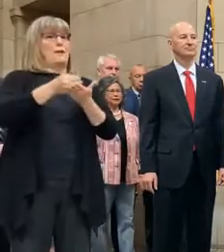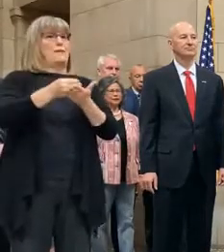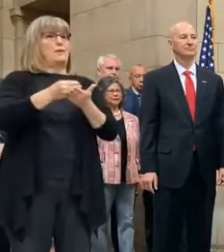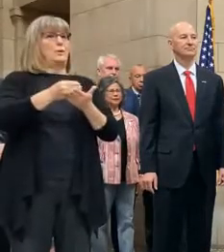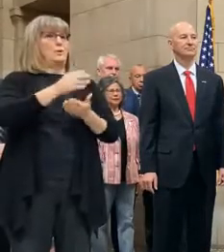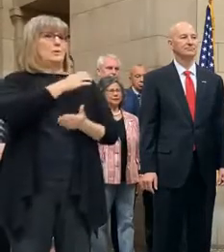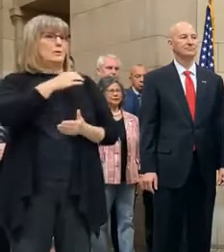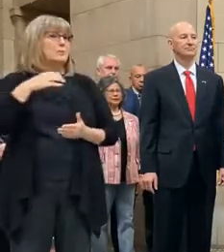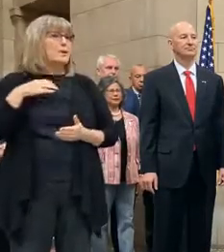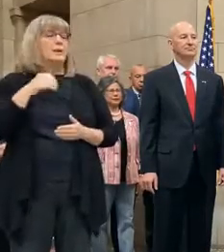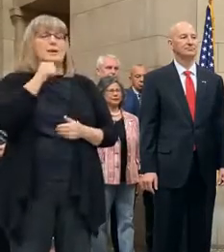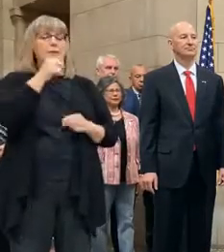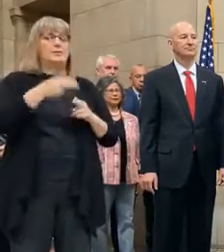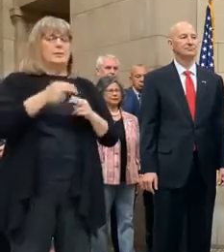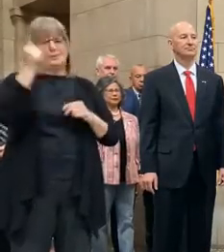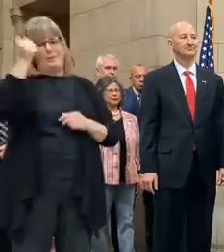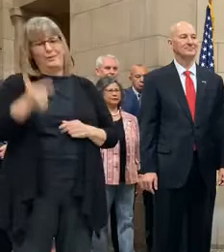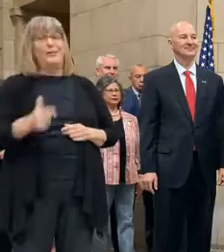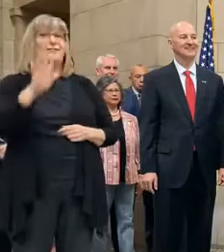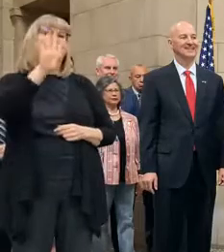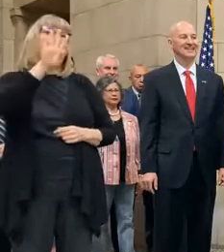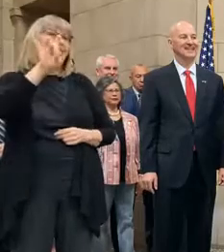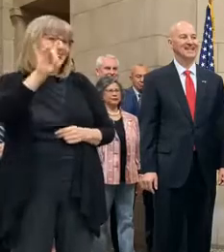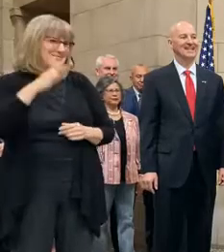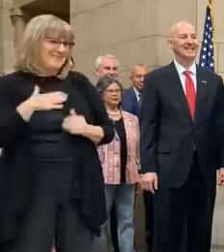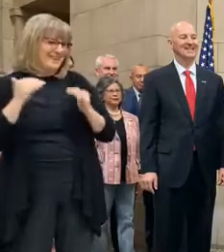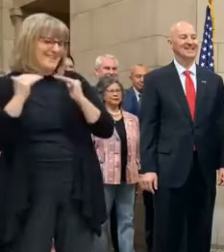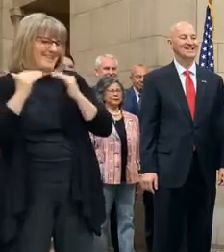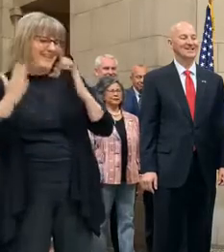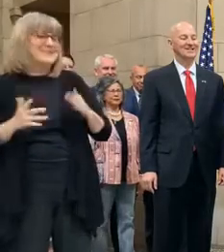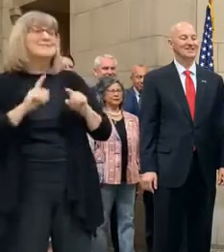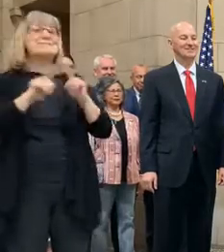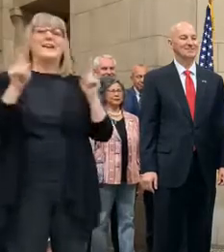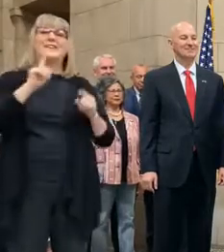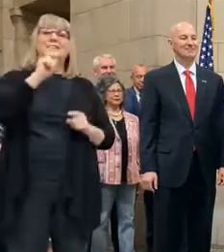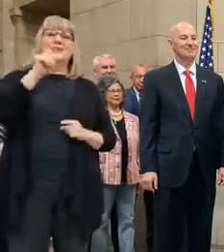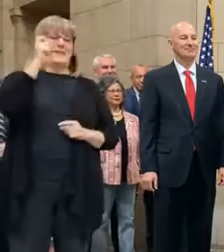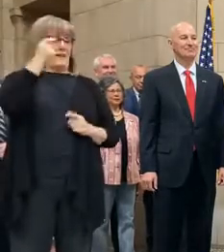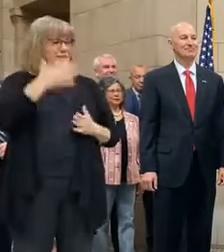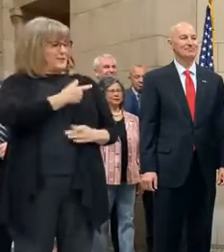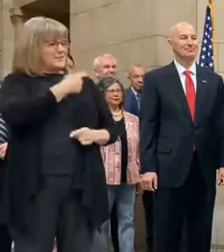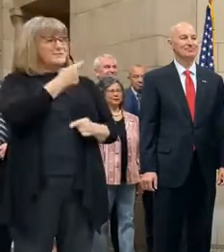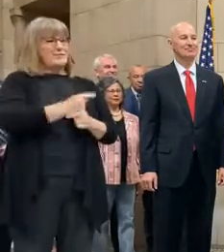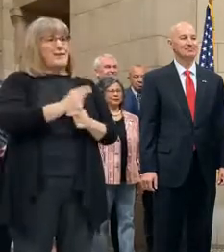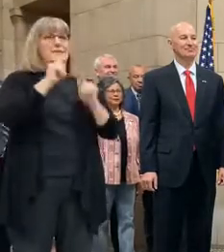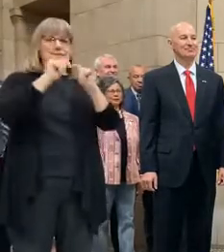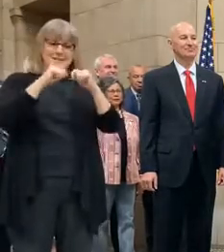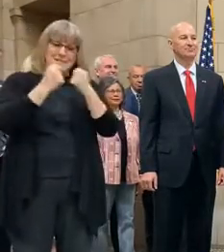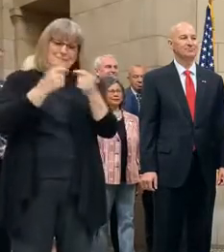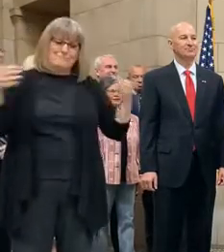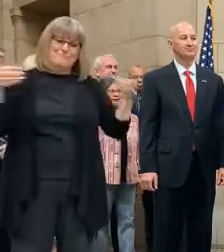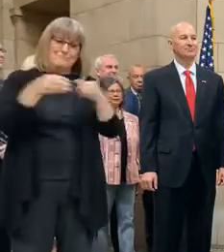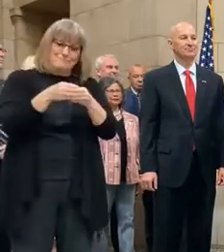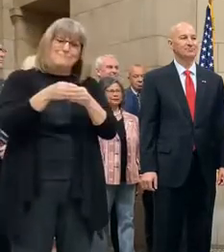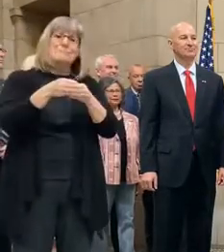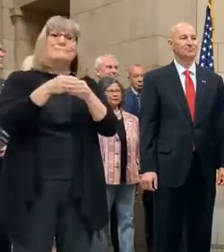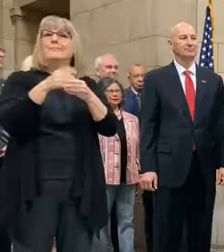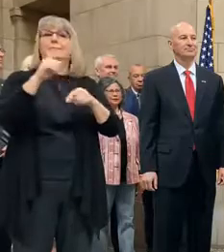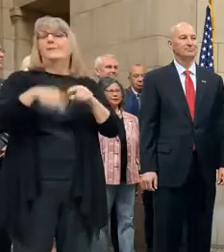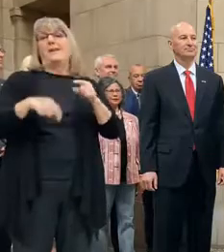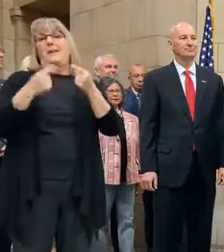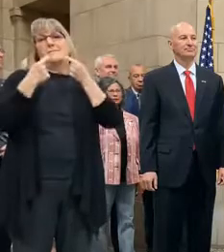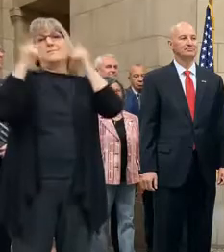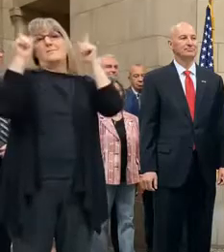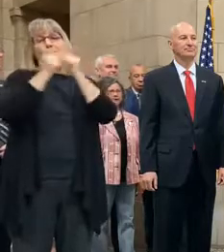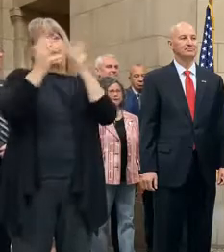Albright, Senator Flood. I won't name all 48 of my colleagues, but truly the governor is right. Was a team effort. Couldn't have been done